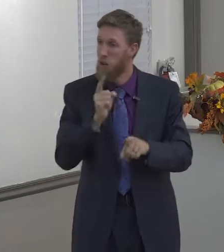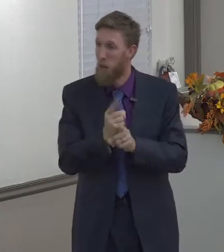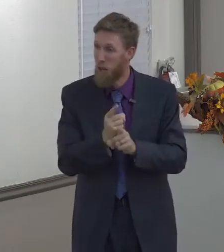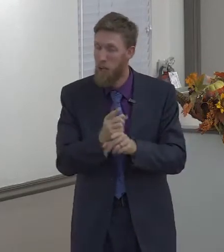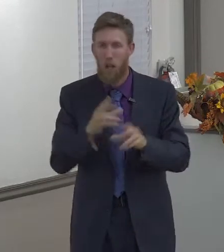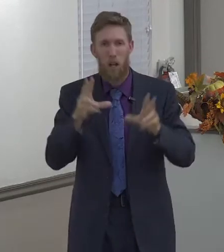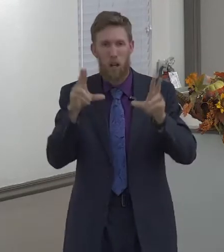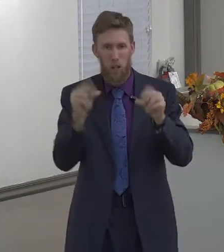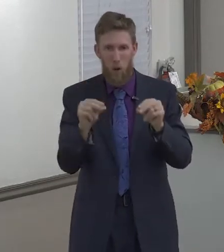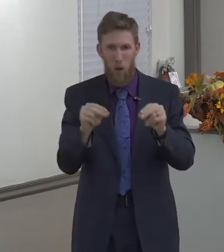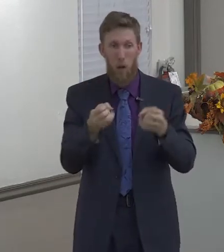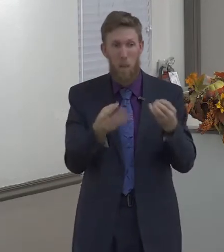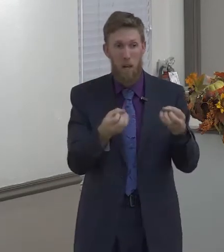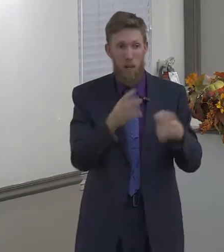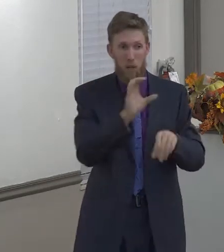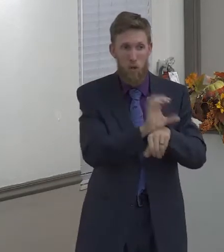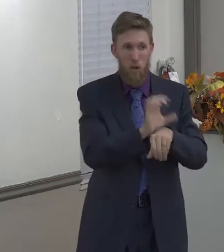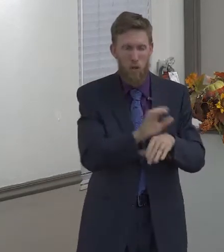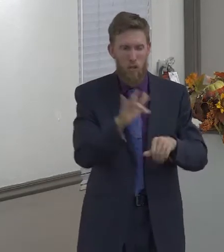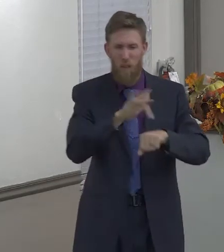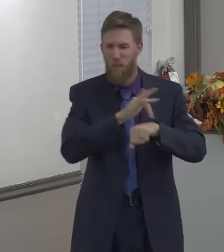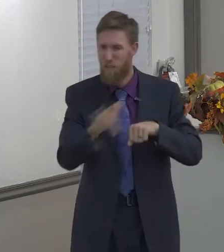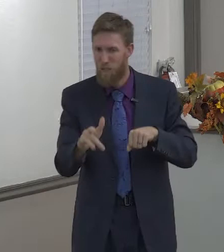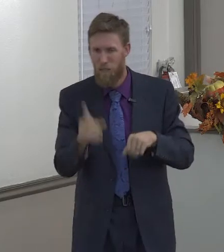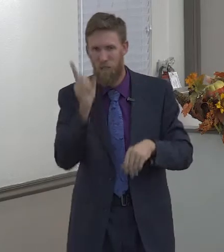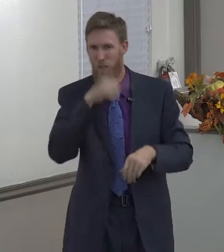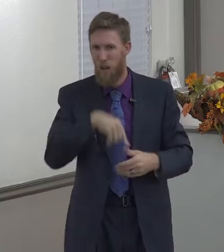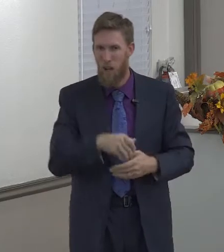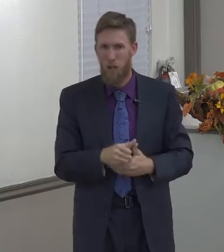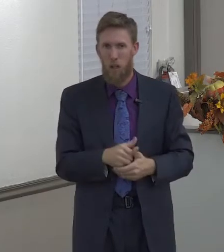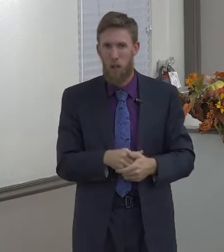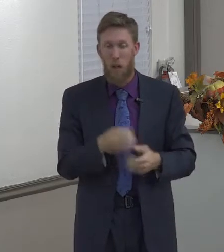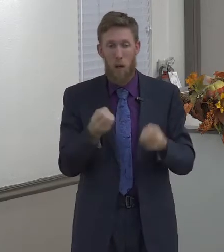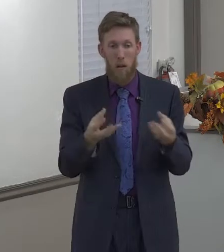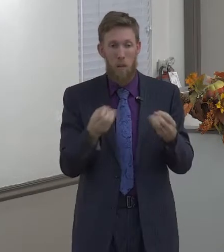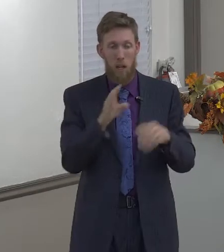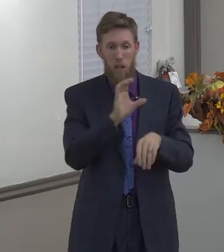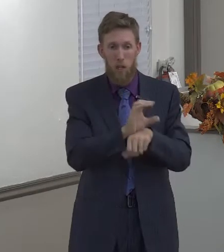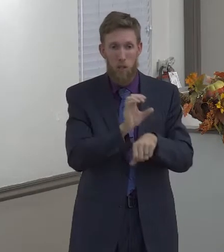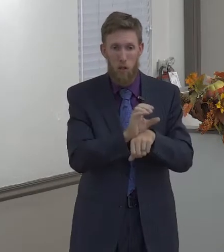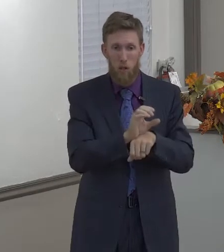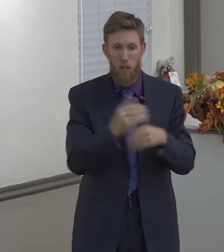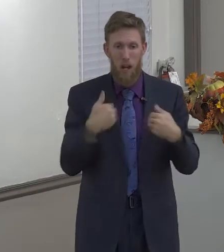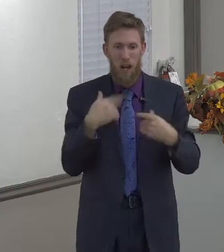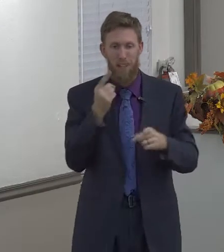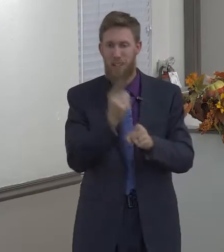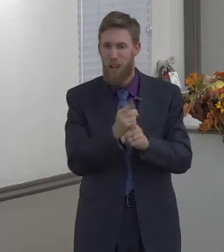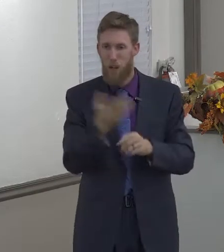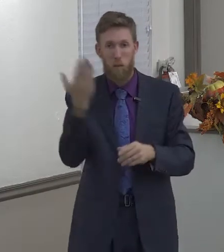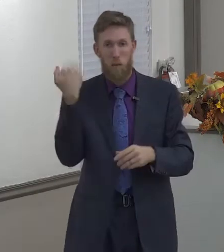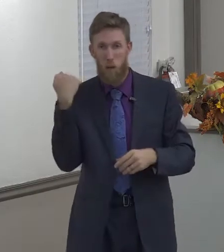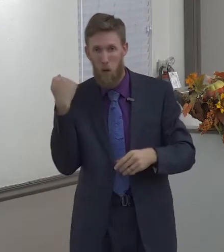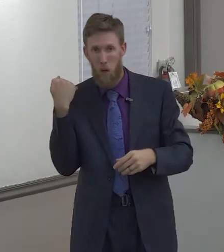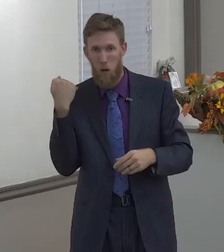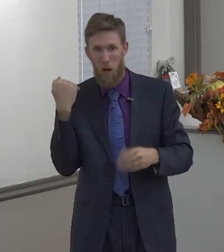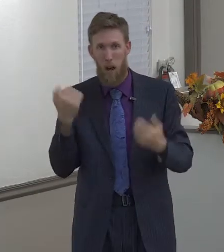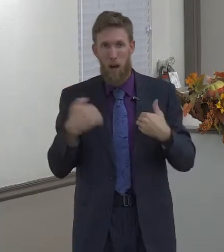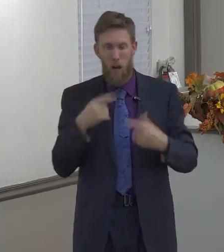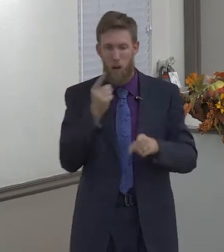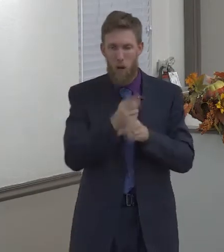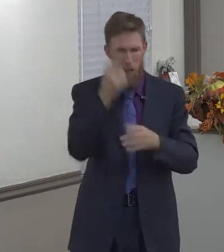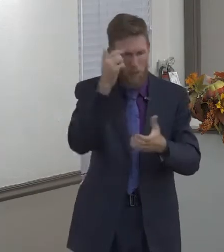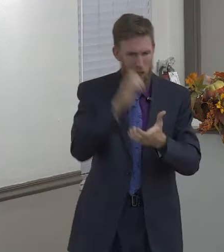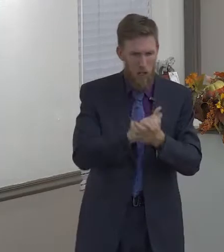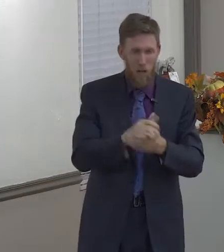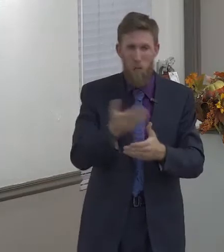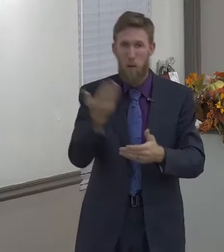and held convictions and believed that it was the Lord's church and it should be His the way He wants it to be. And a lot of those